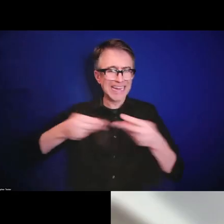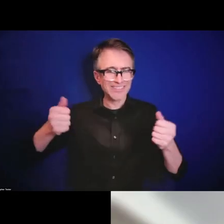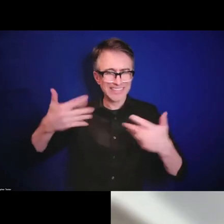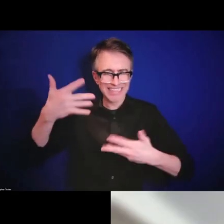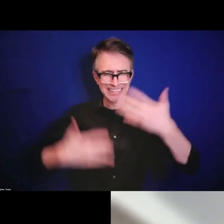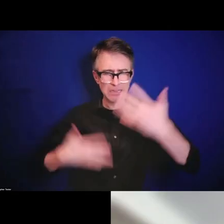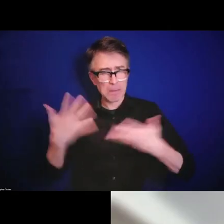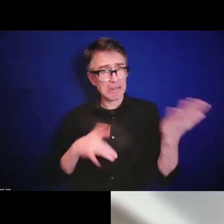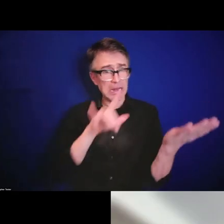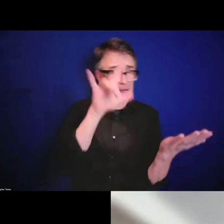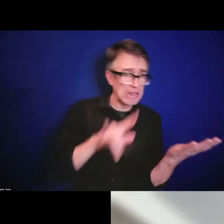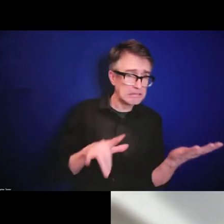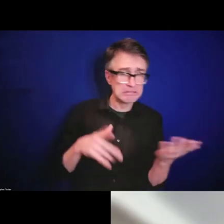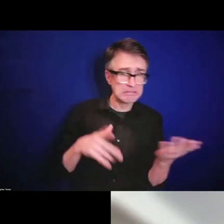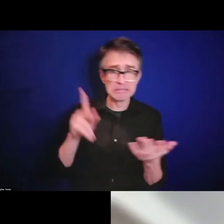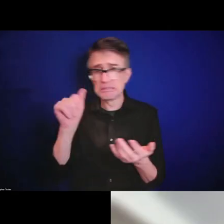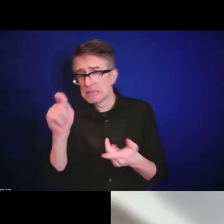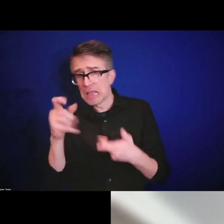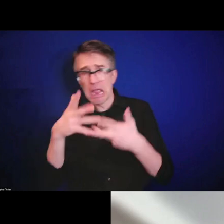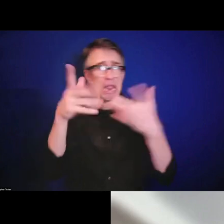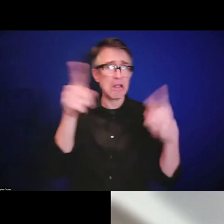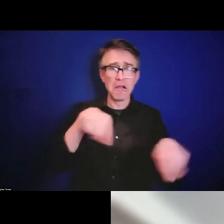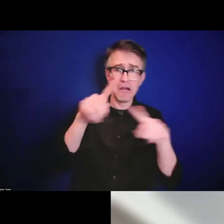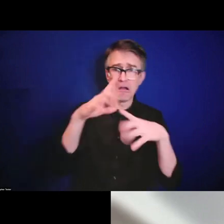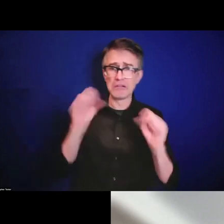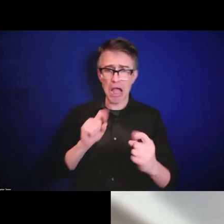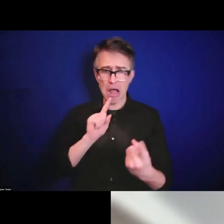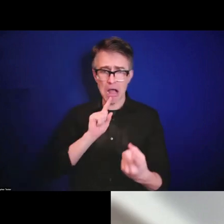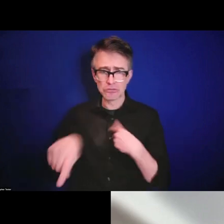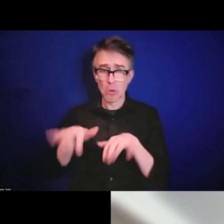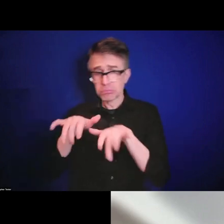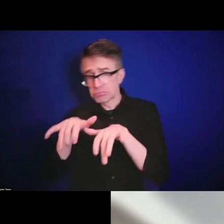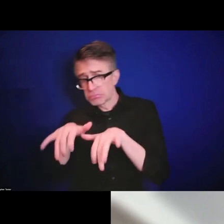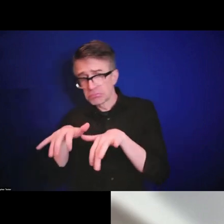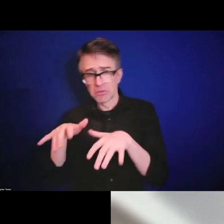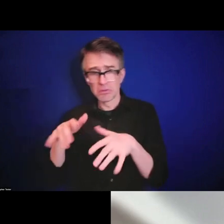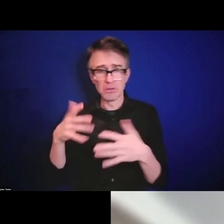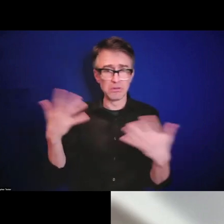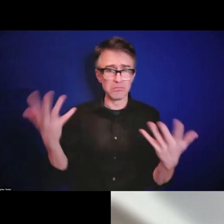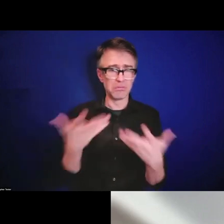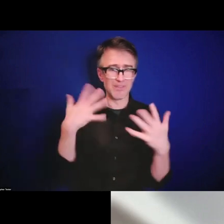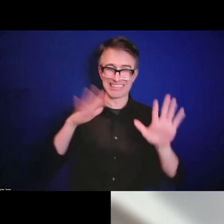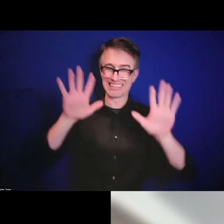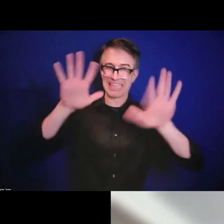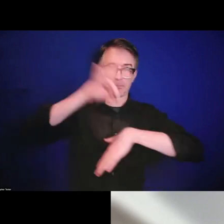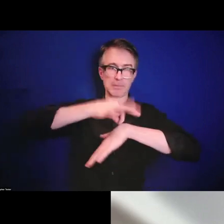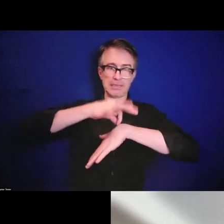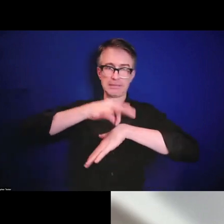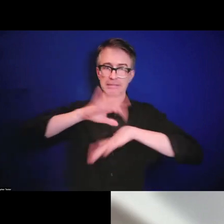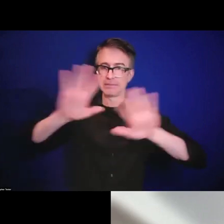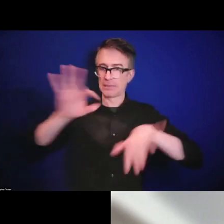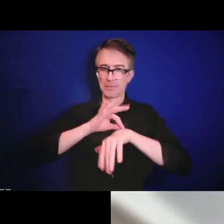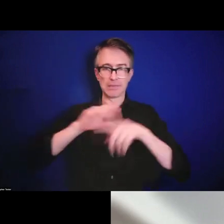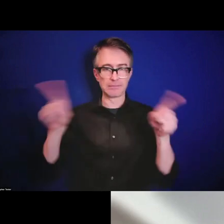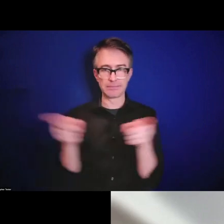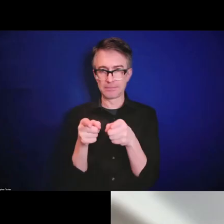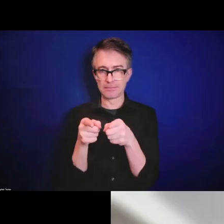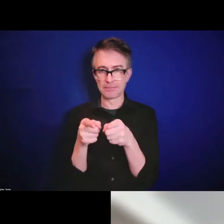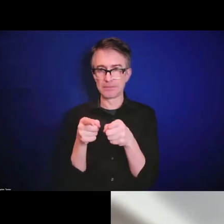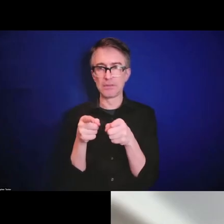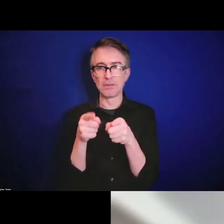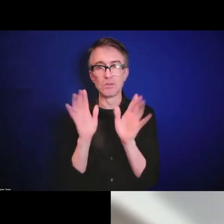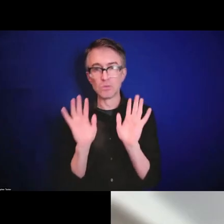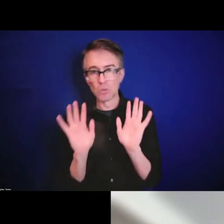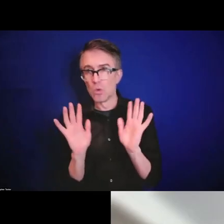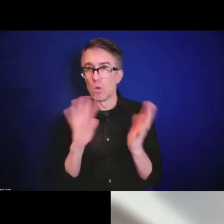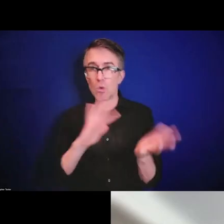And we have about 10 minutes left. But I want to ask my own question especially to Kate and Lauren, since